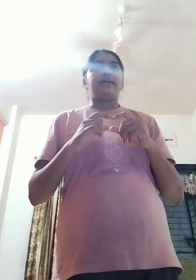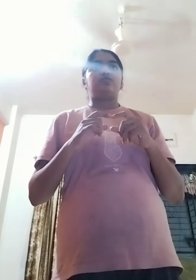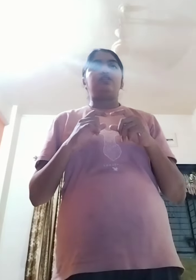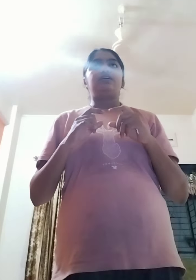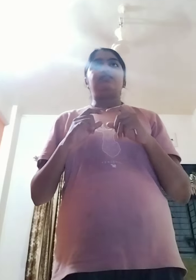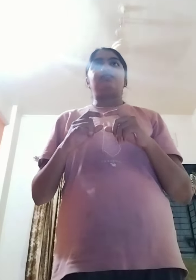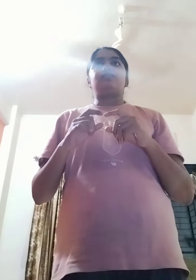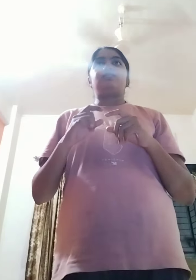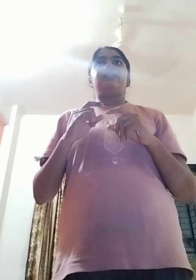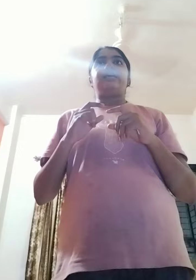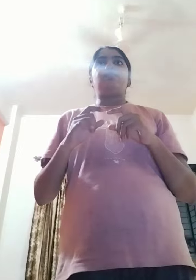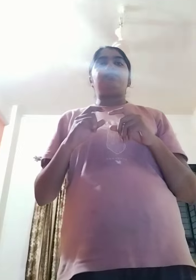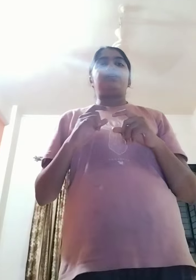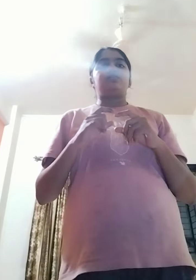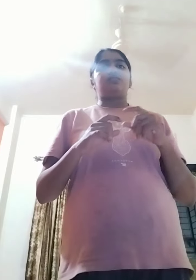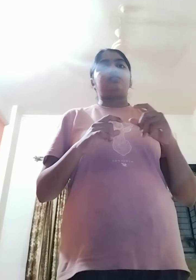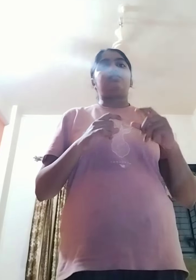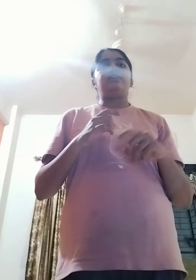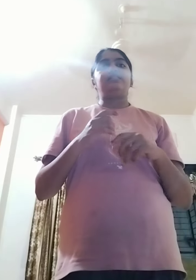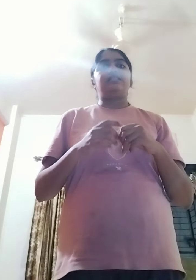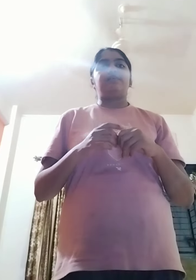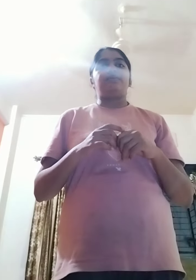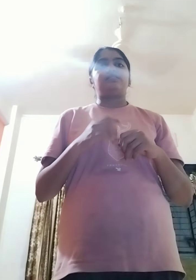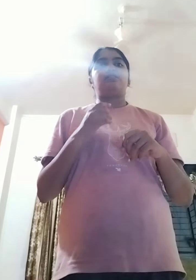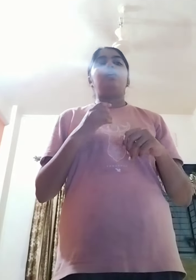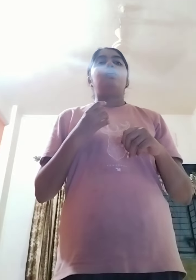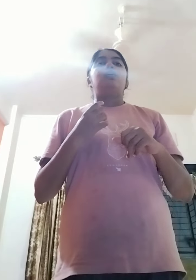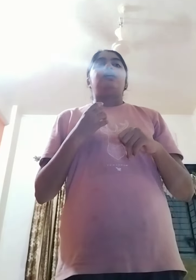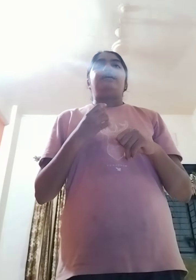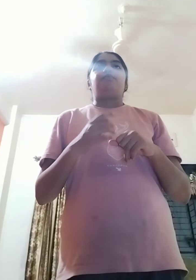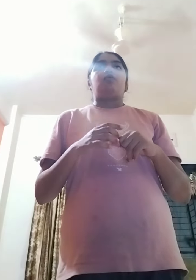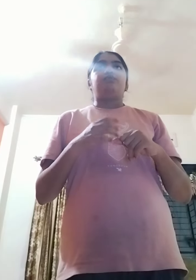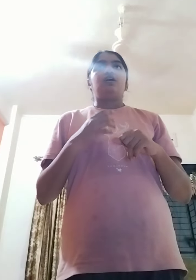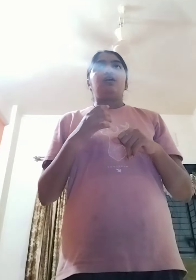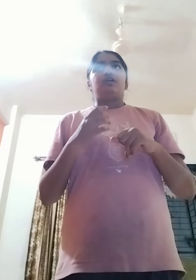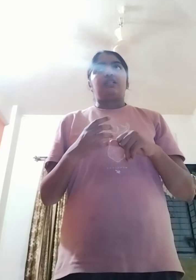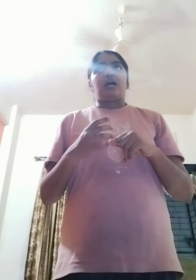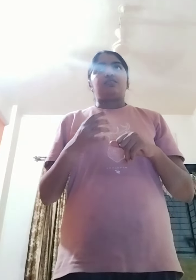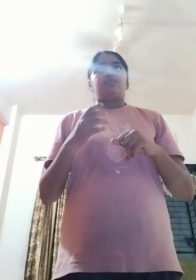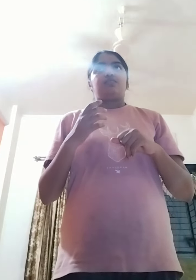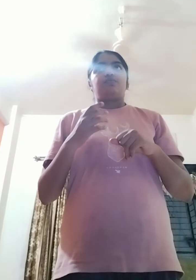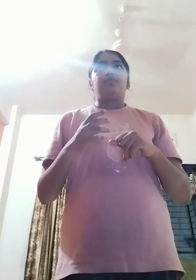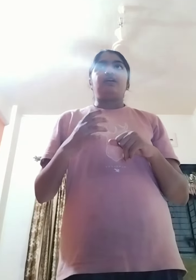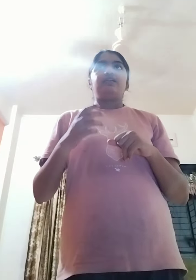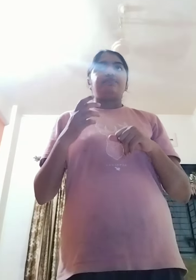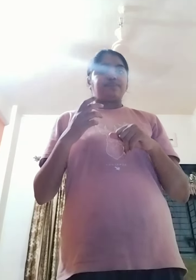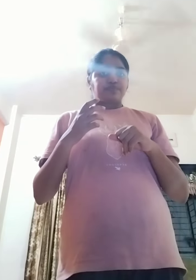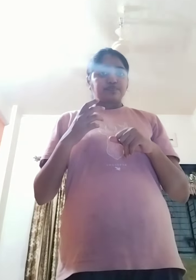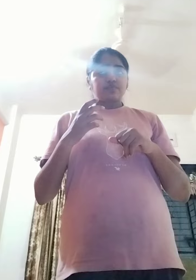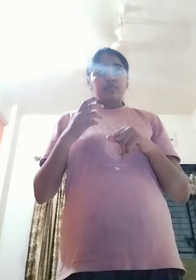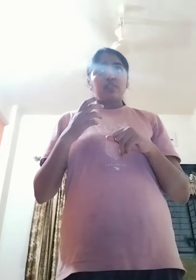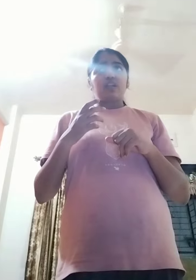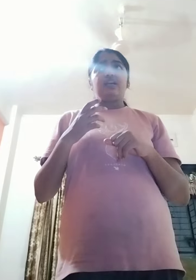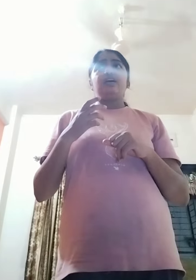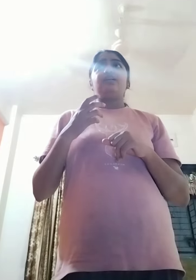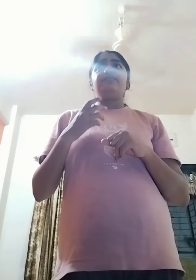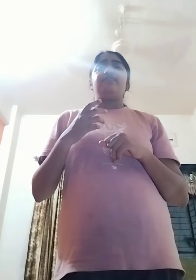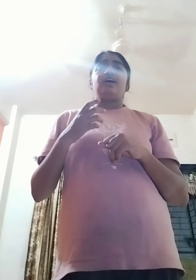actually name of the constructor is same as the name of the class, but here if we are